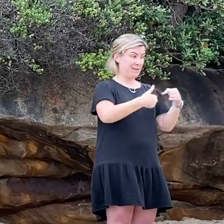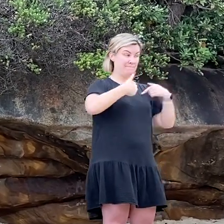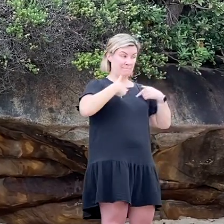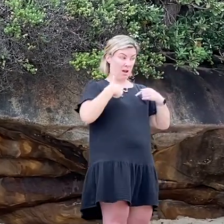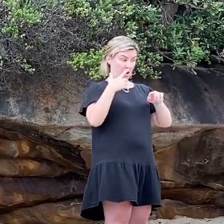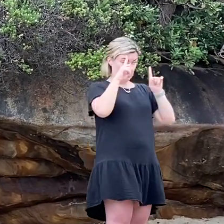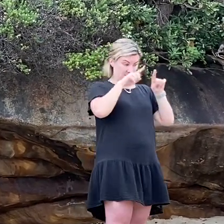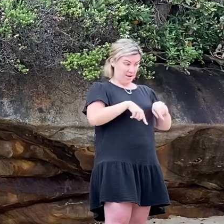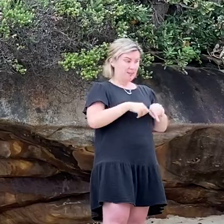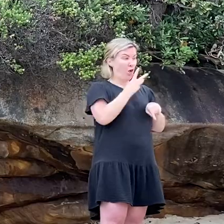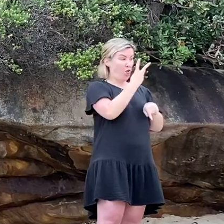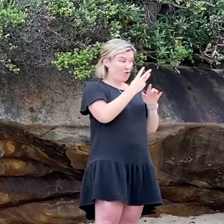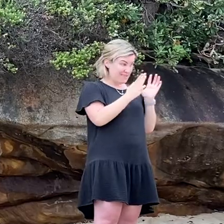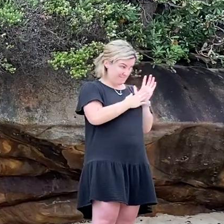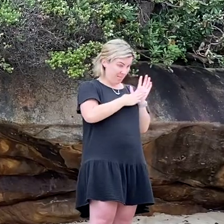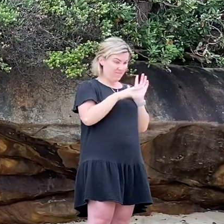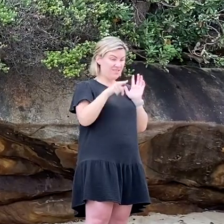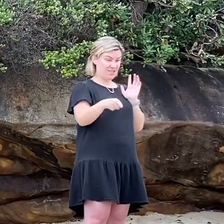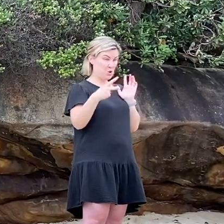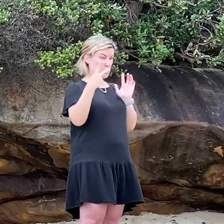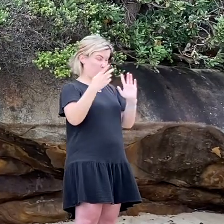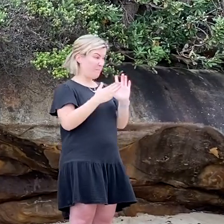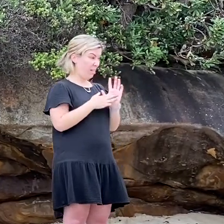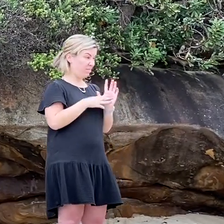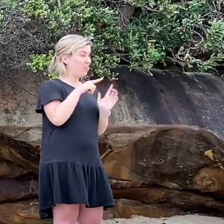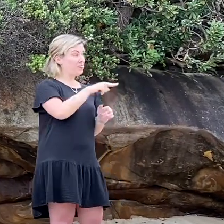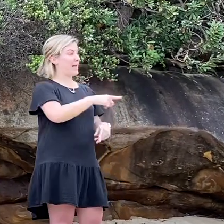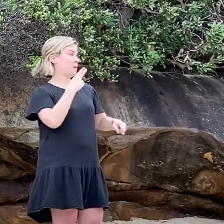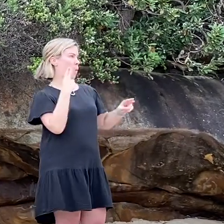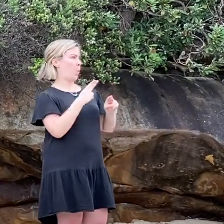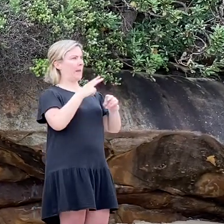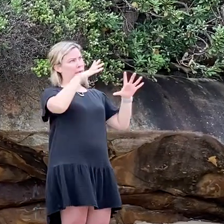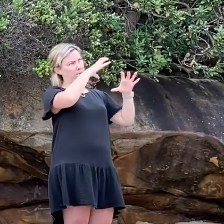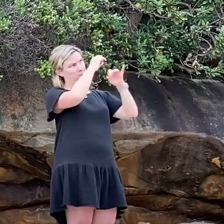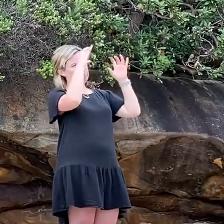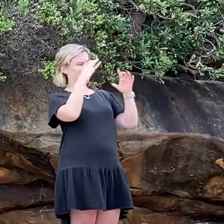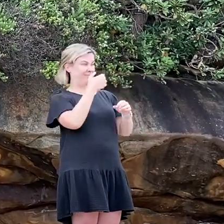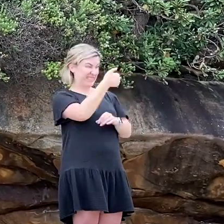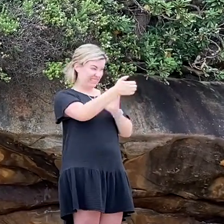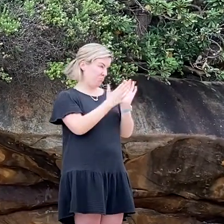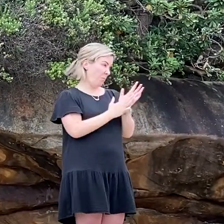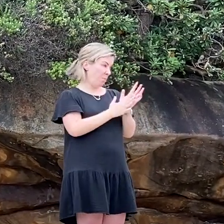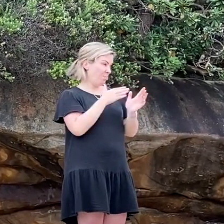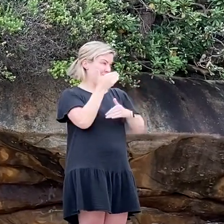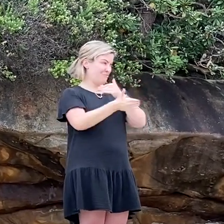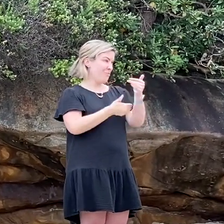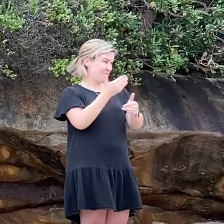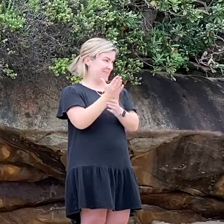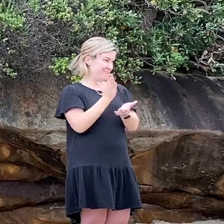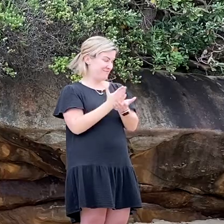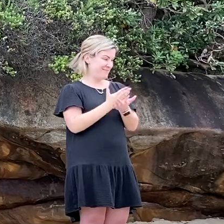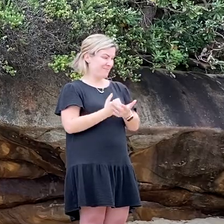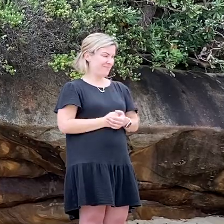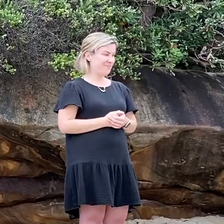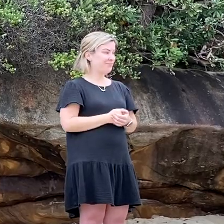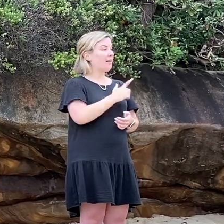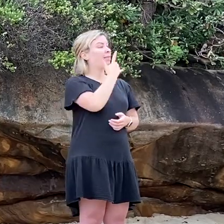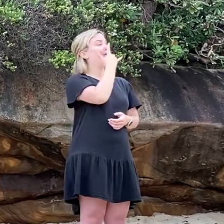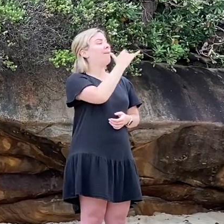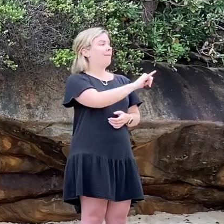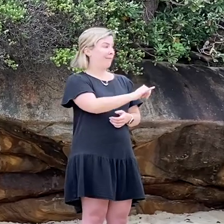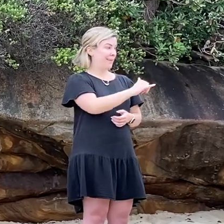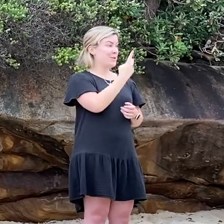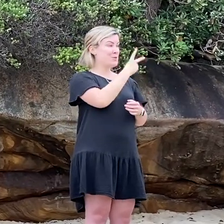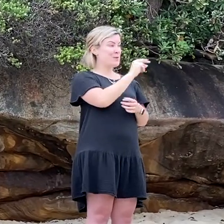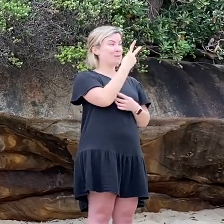fairly quick, really, a bit less than 6 months. But then, of course, we couldn't exhibit because of COVID